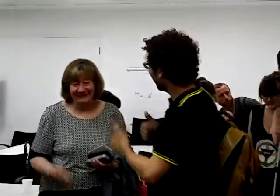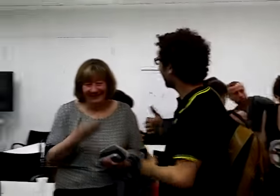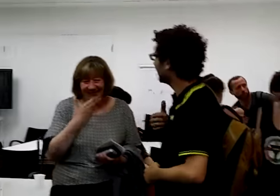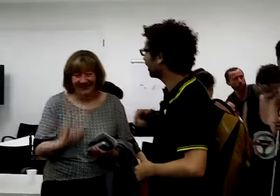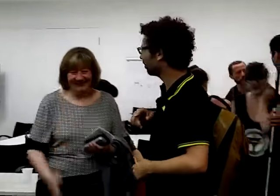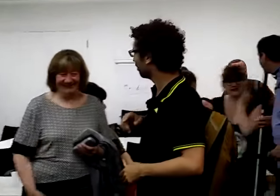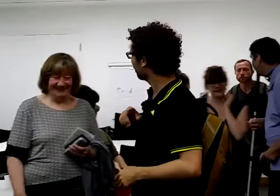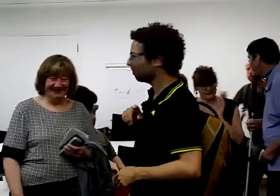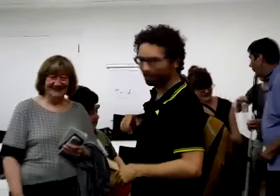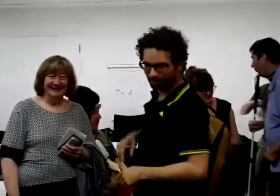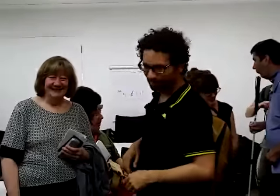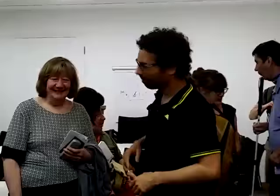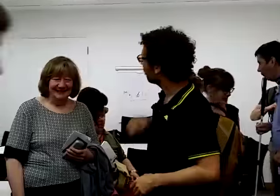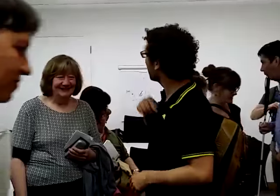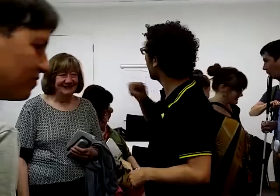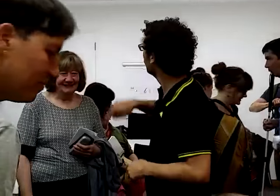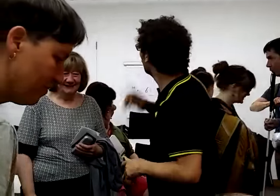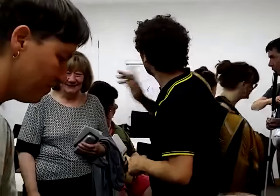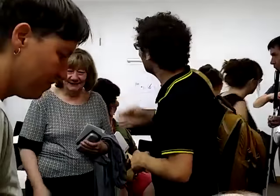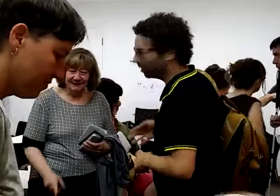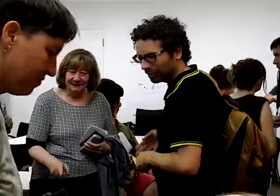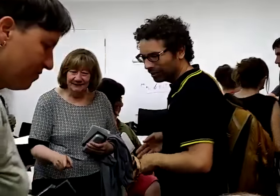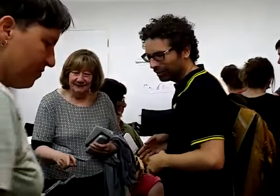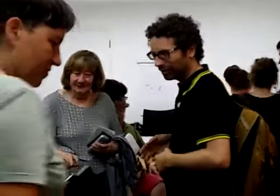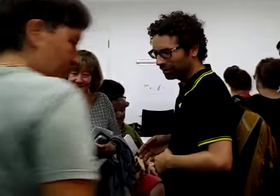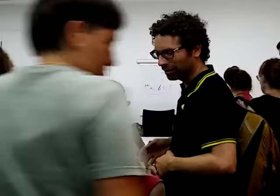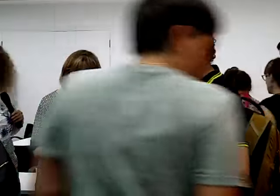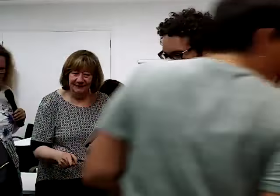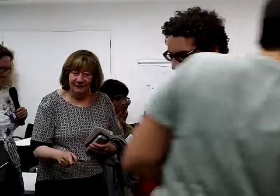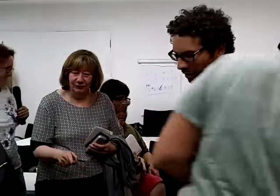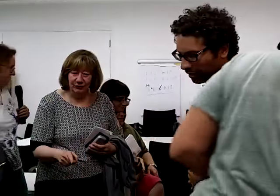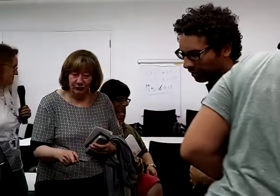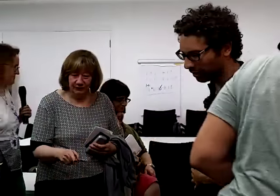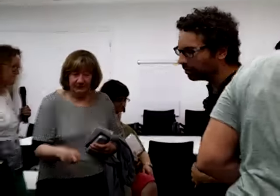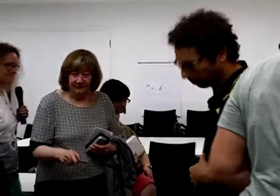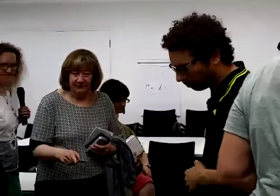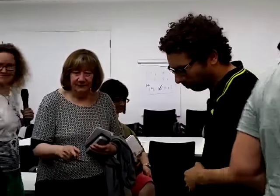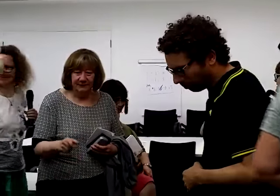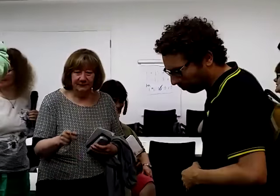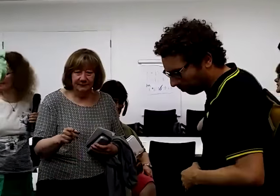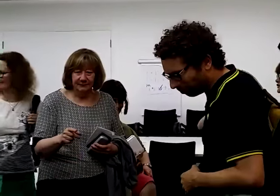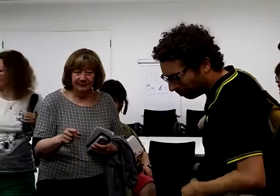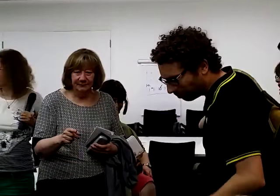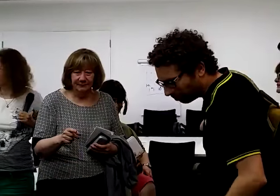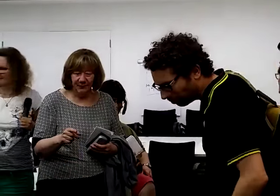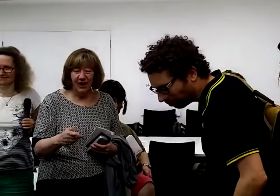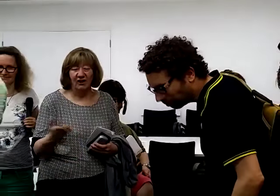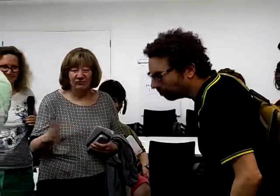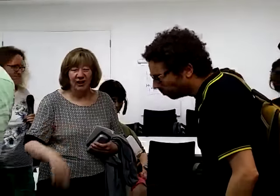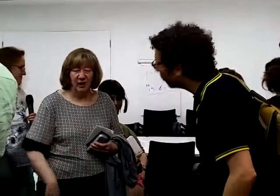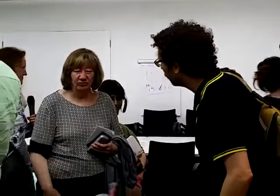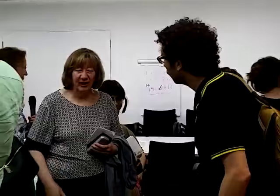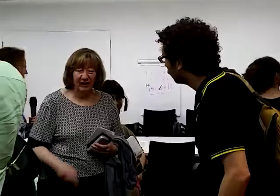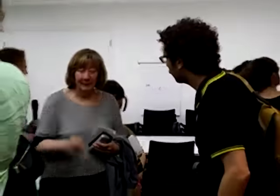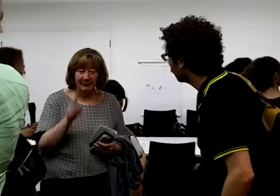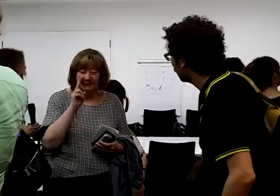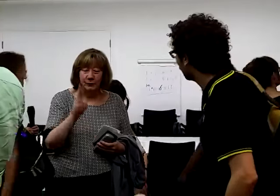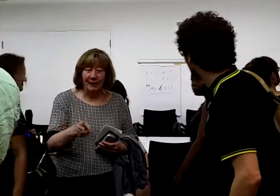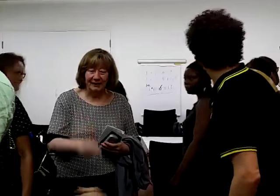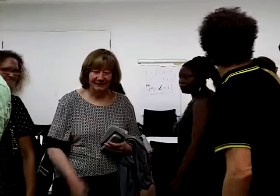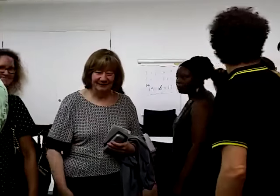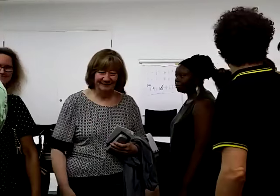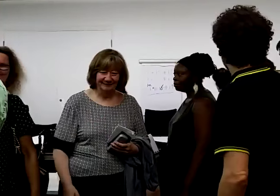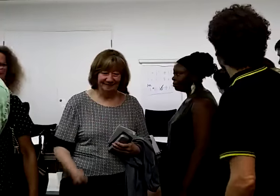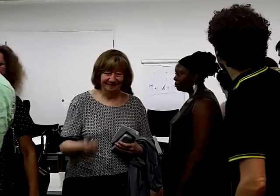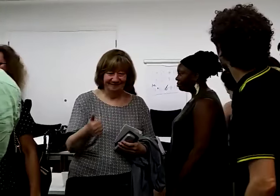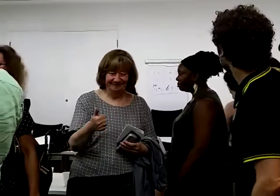pointing towards the interpreters, the signers, but we'll see. Anyway, thank you. Guys, okay, peace out.